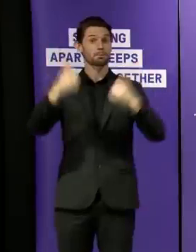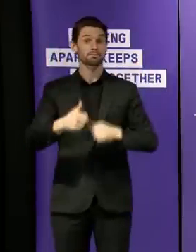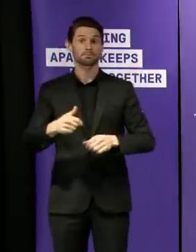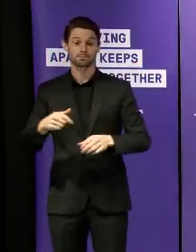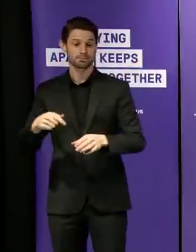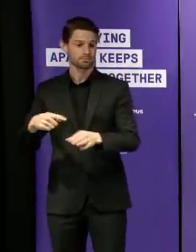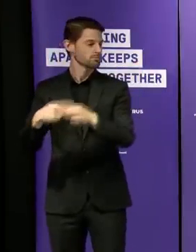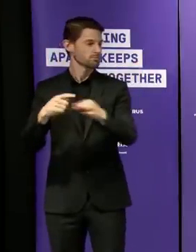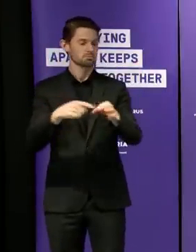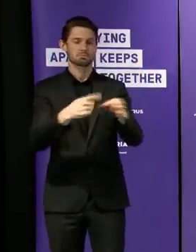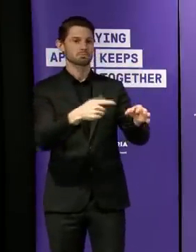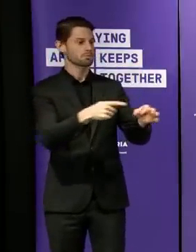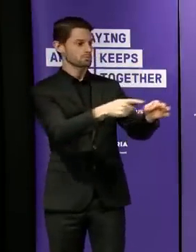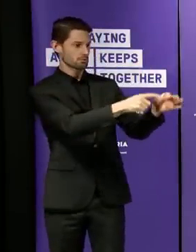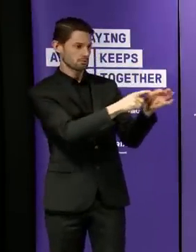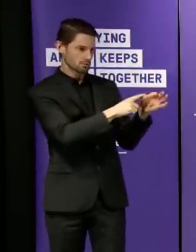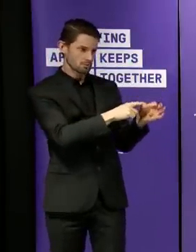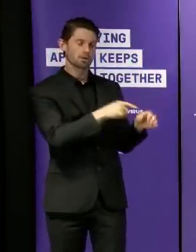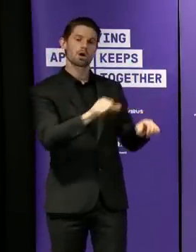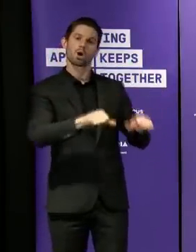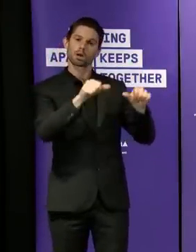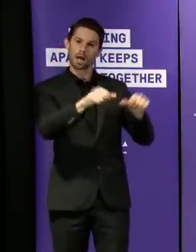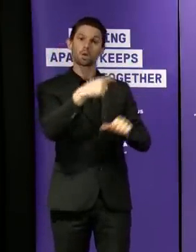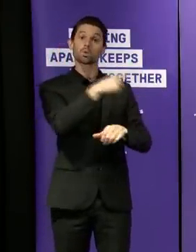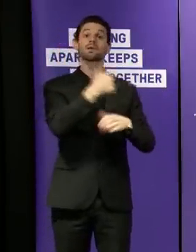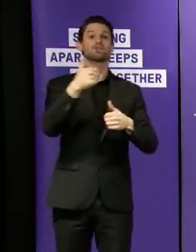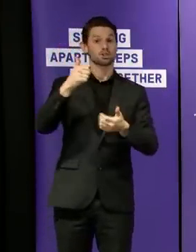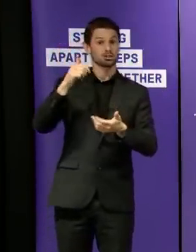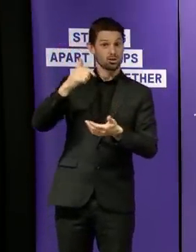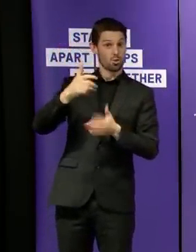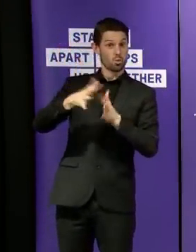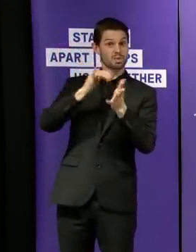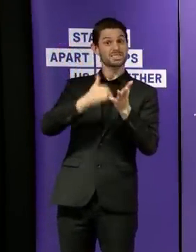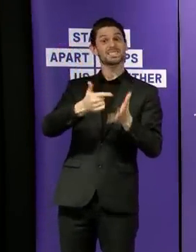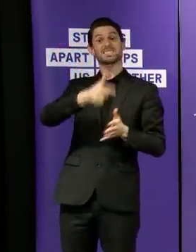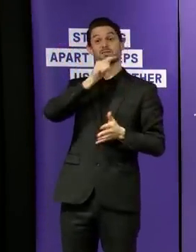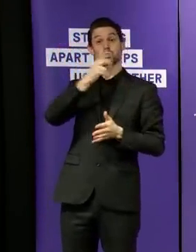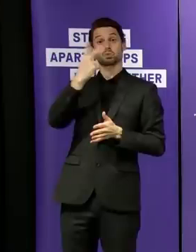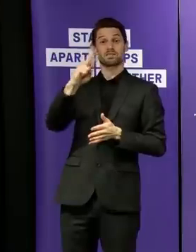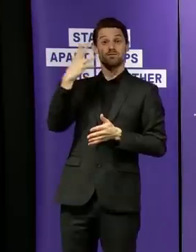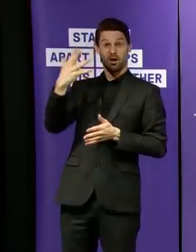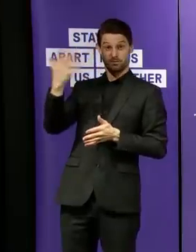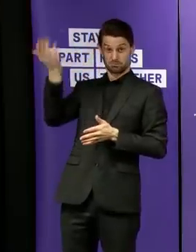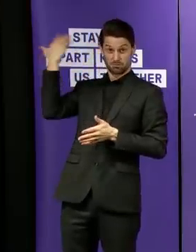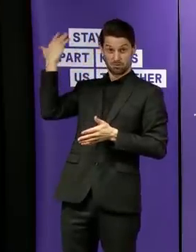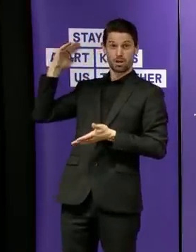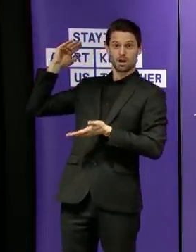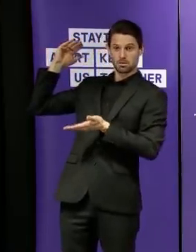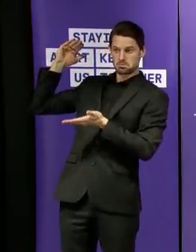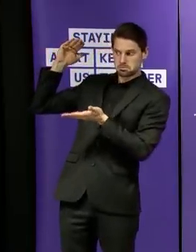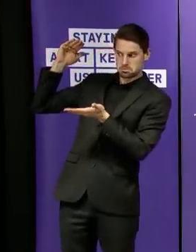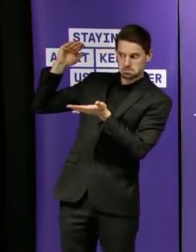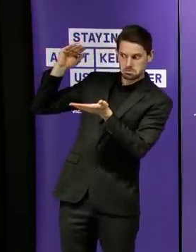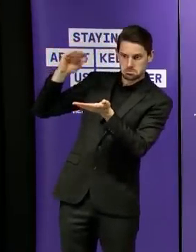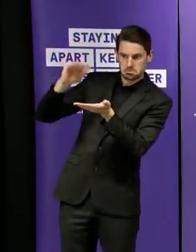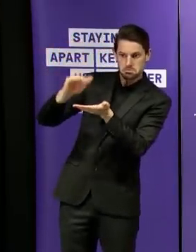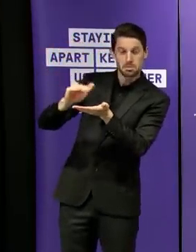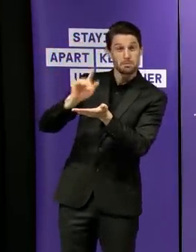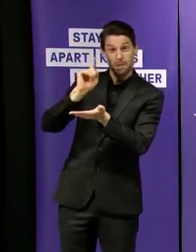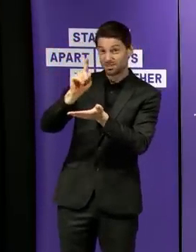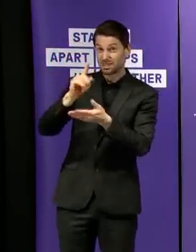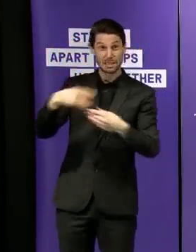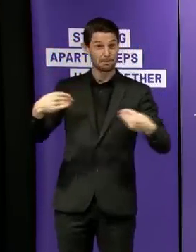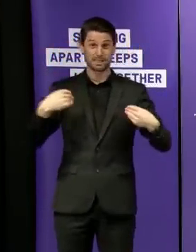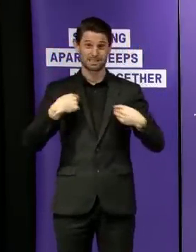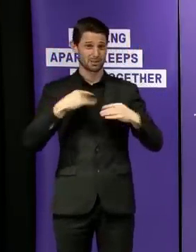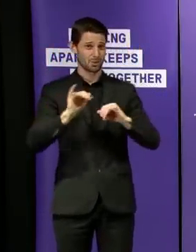contact tracing, we've been able to drive down cases from 725 Yes. to in a shuttered economy in